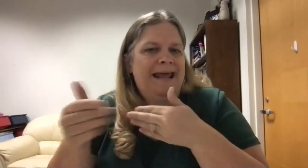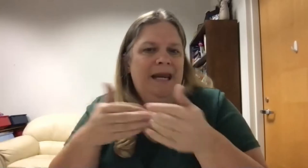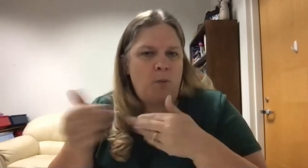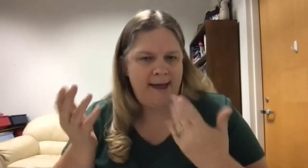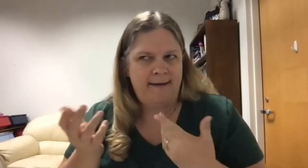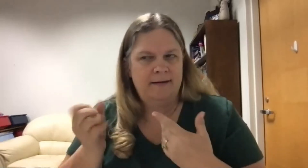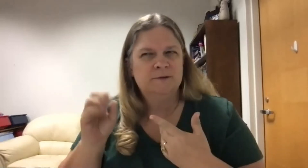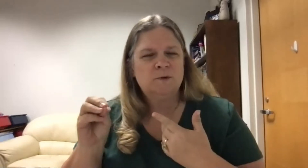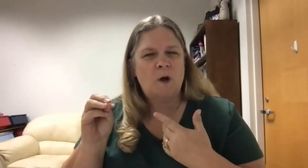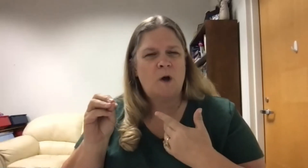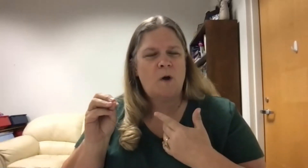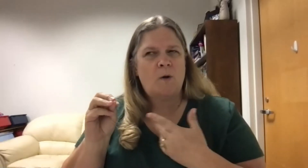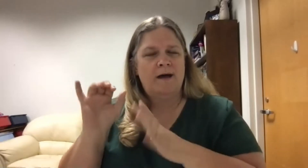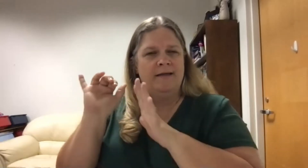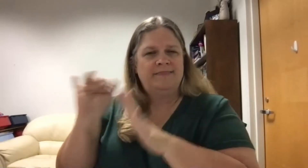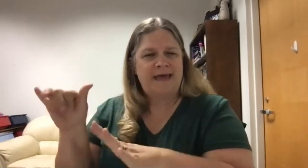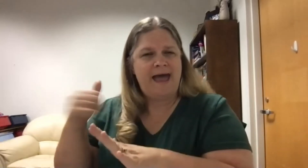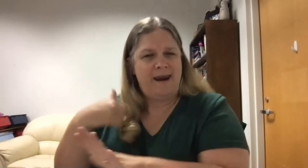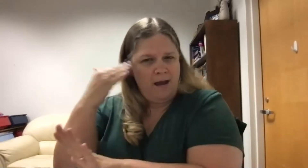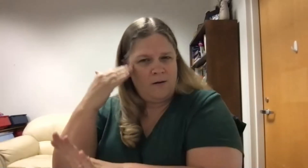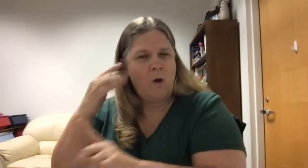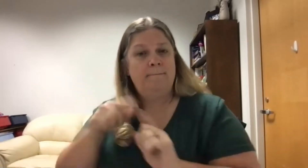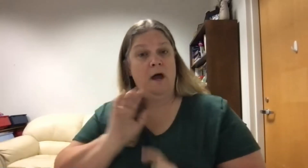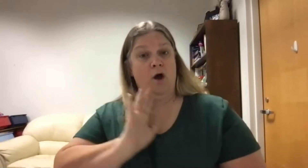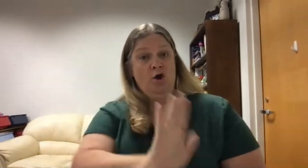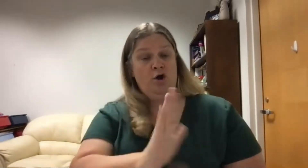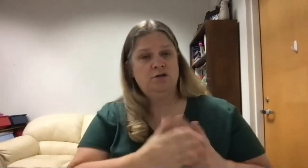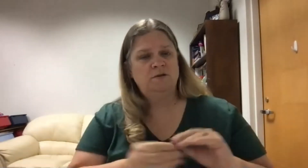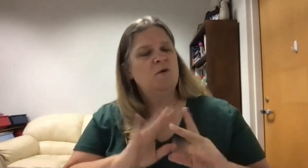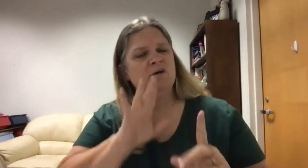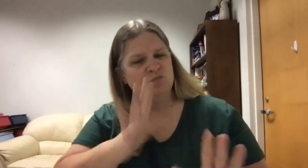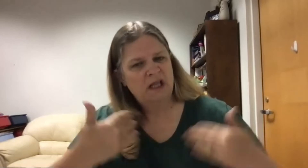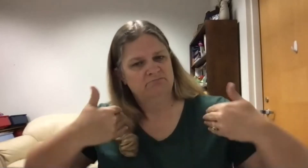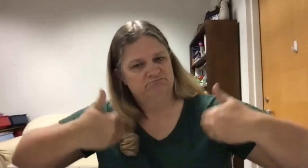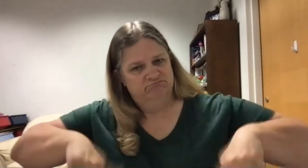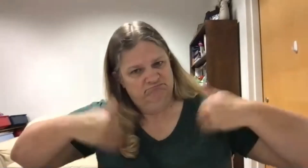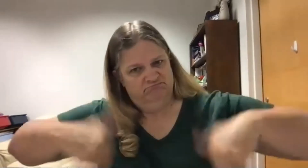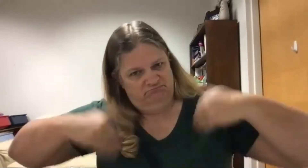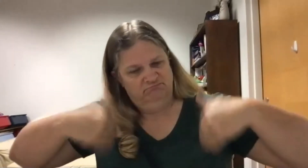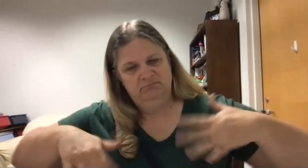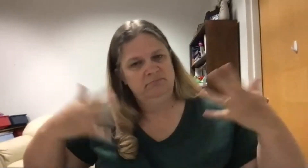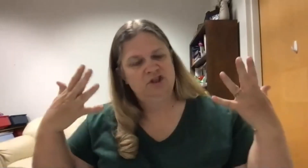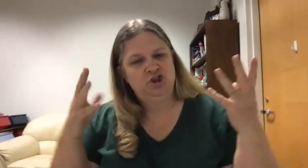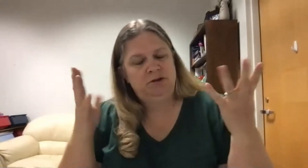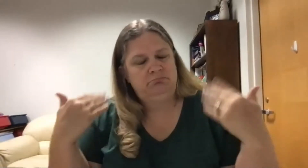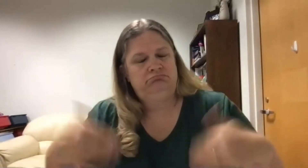themselves. There's mental health limits either way, and so that I'm aware of. But her story is